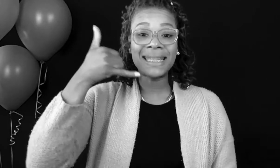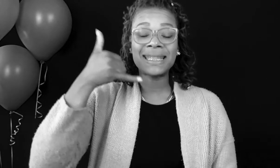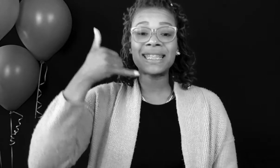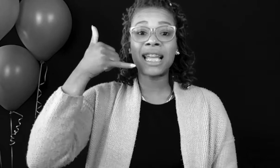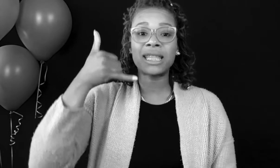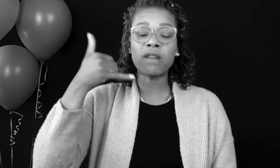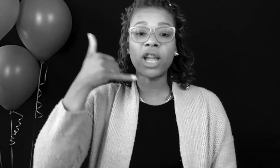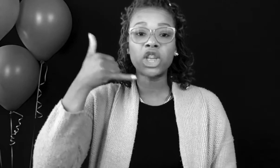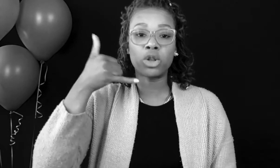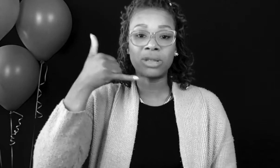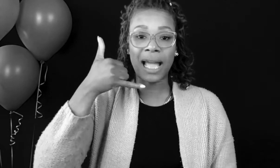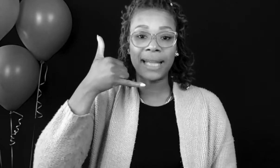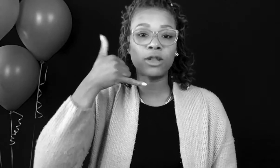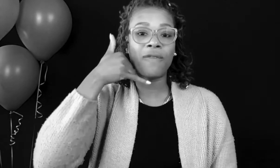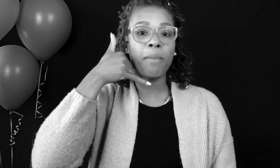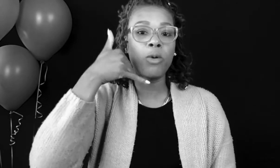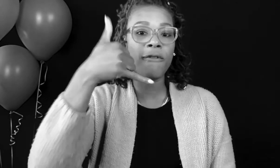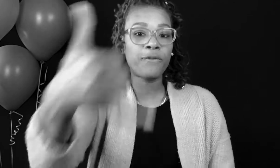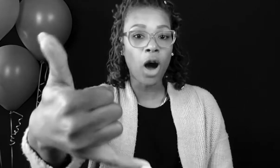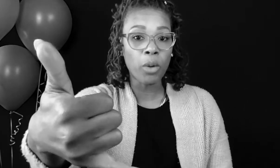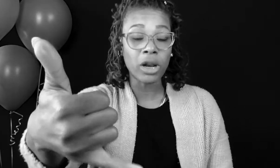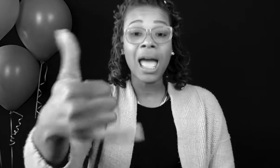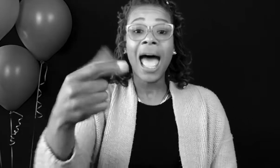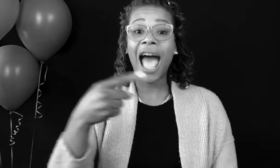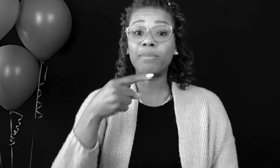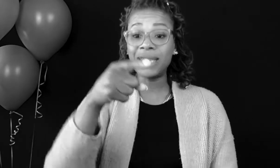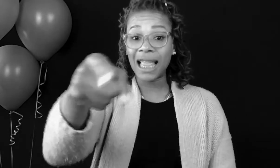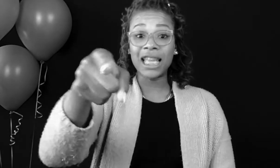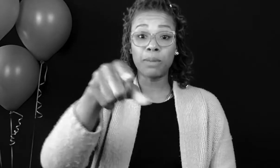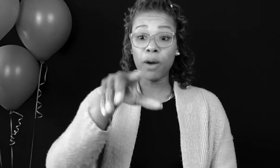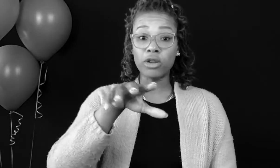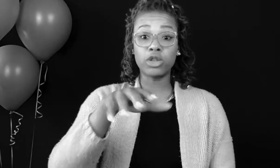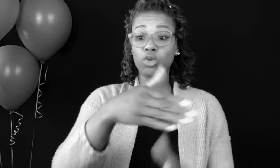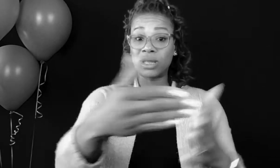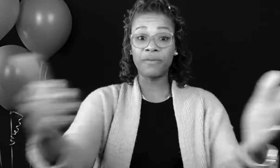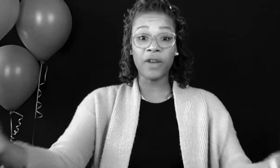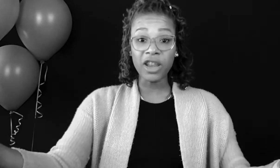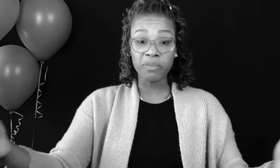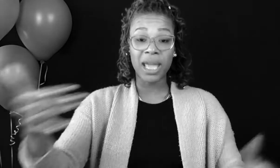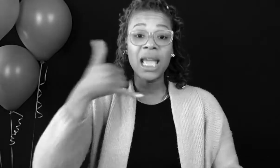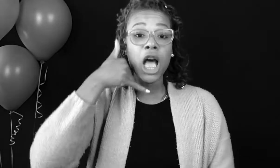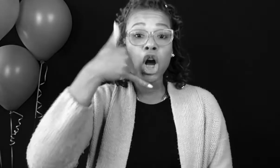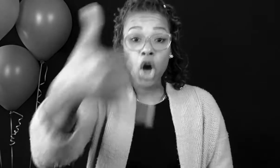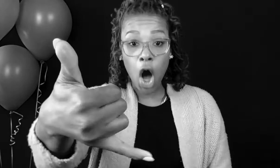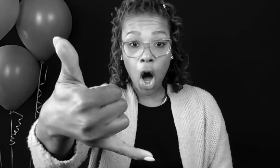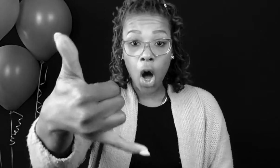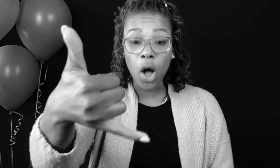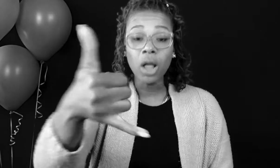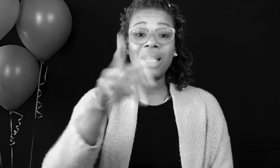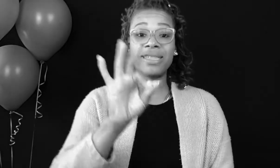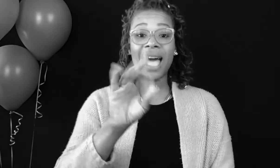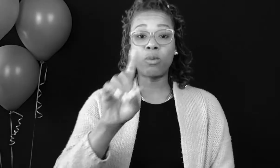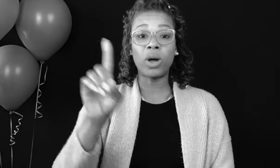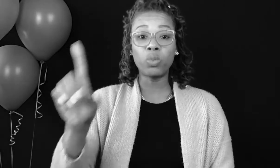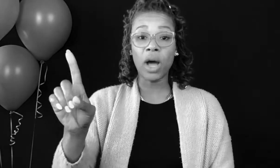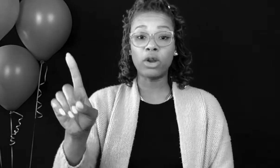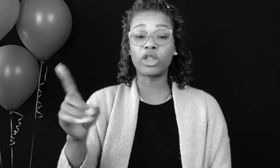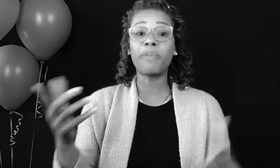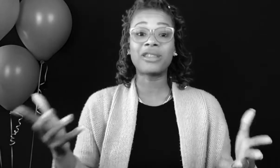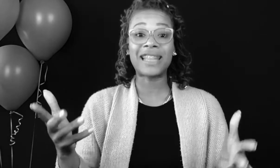a directional sign. So if I move it forward, I'm telling the person who is in front of me, call 911. Or the person that I'm